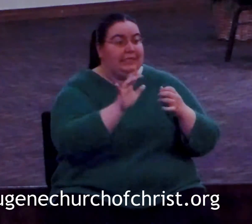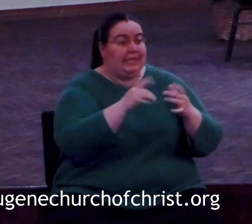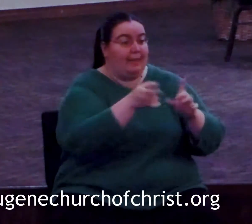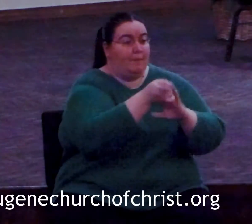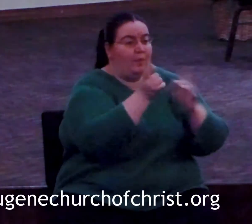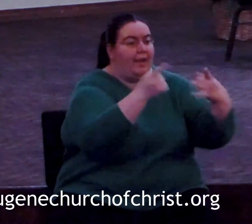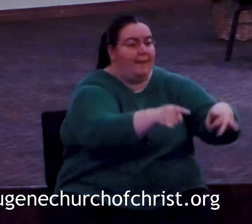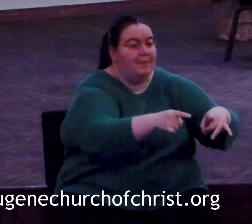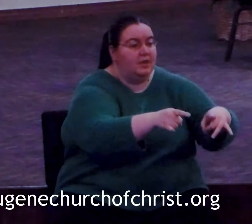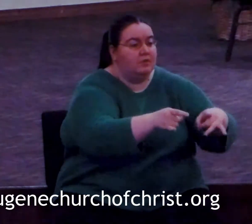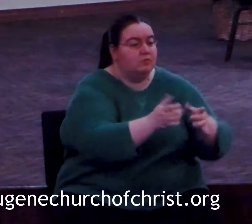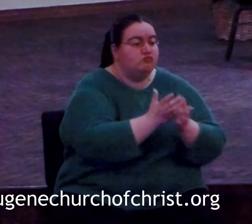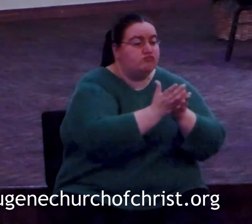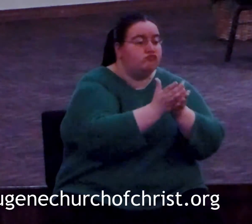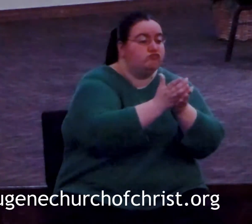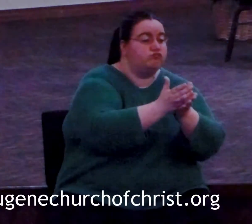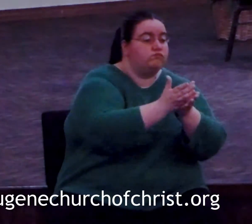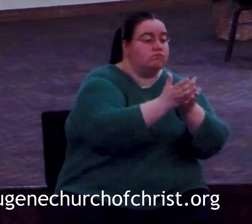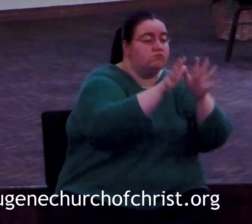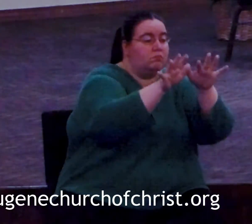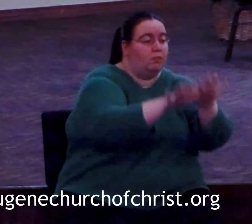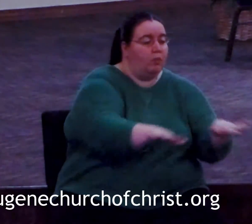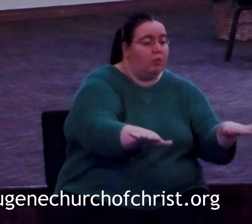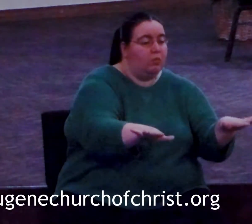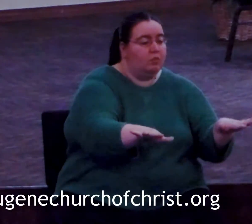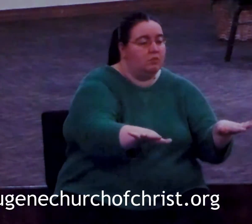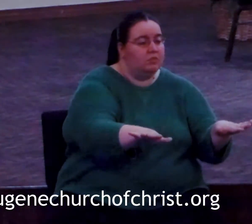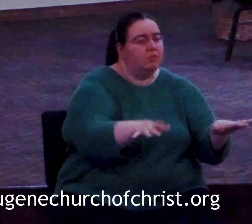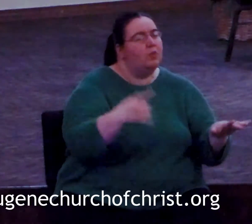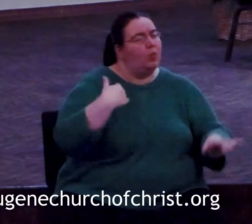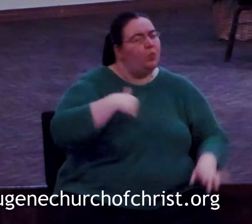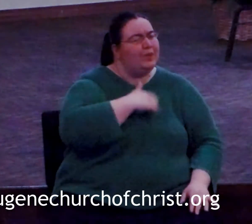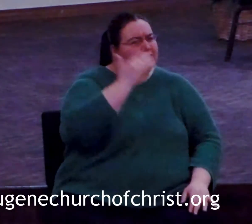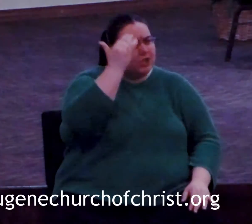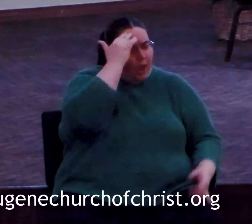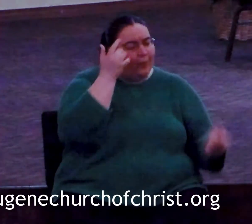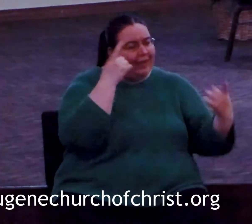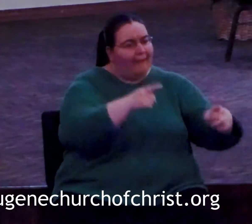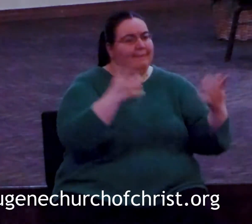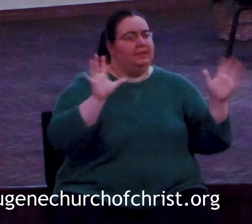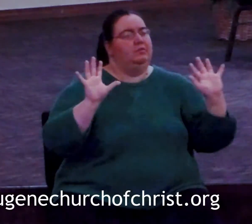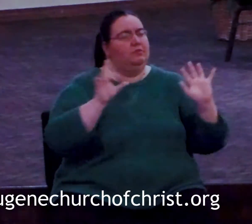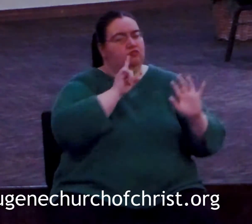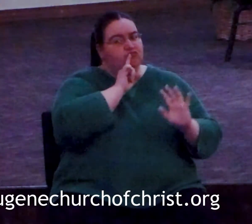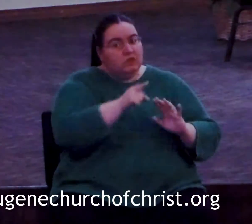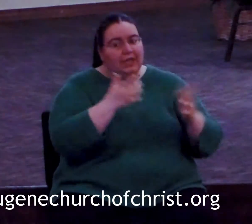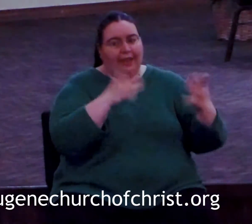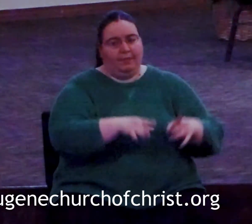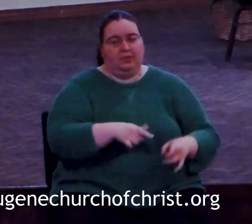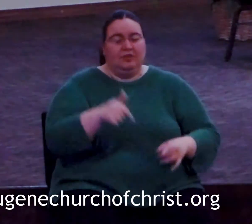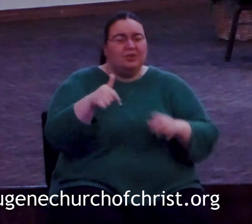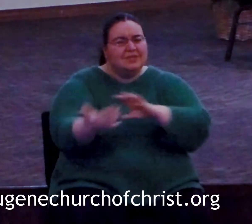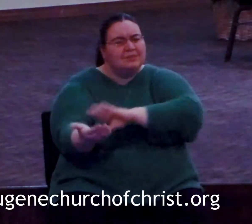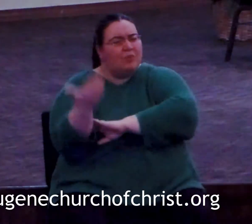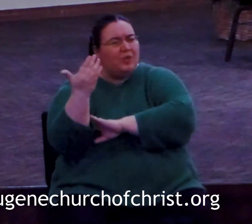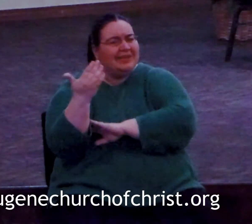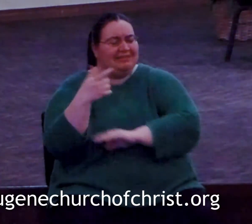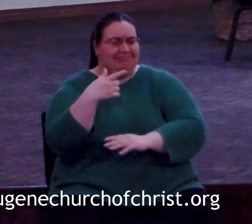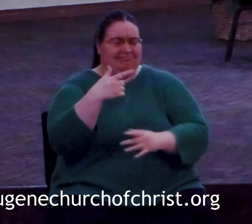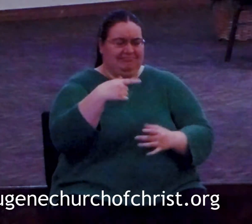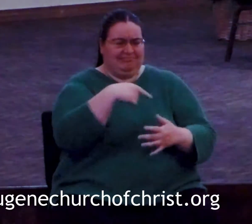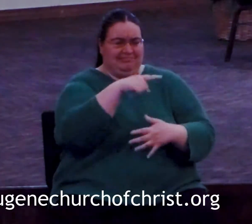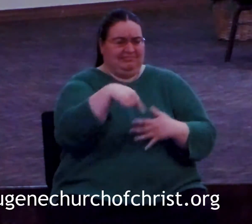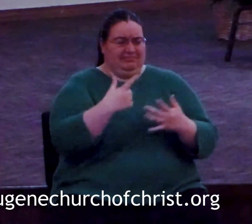calmed, we know that this happened. So this morning, for us, what does all this